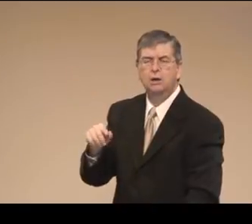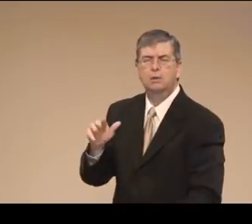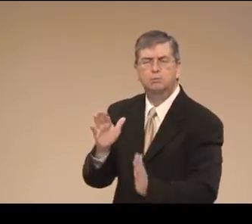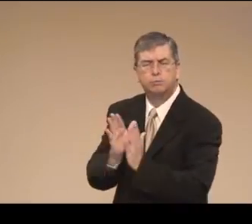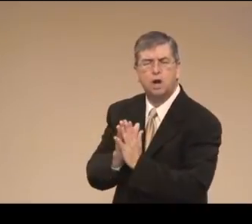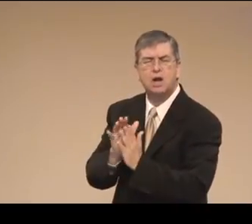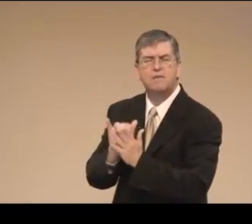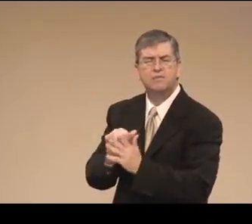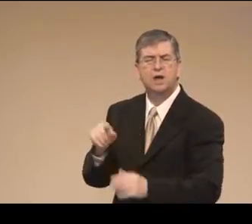to have part 5.